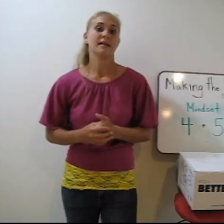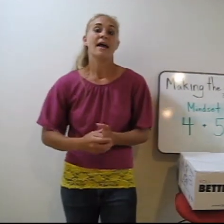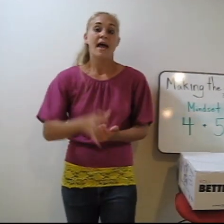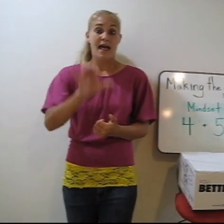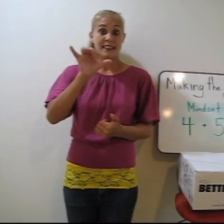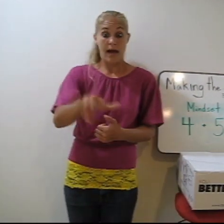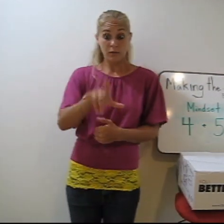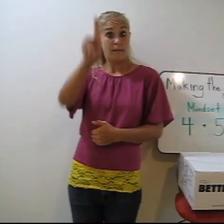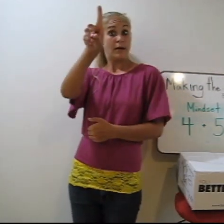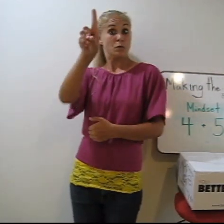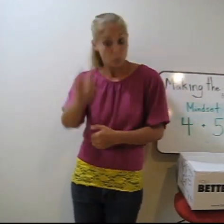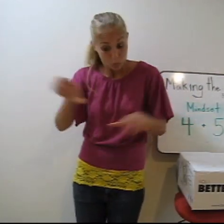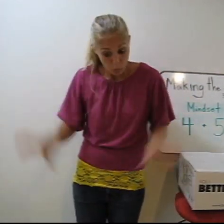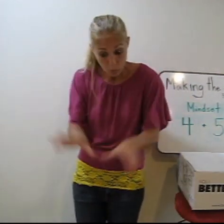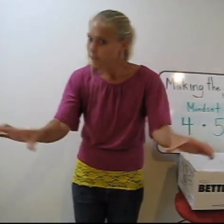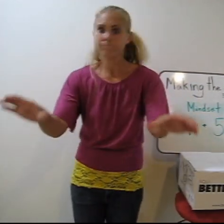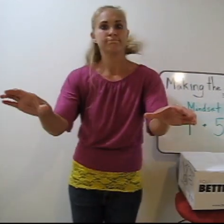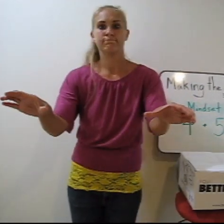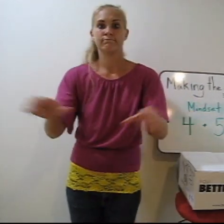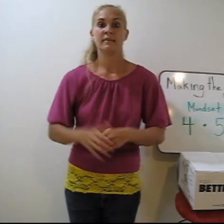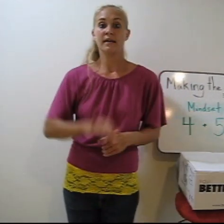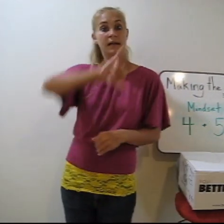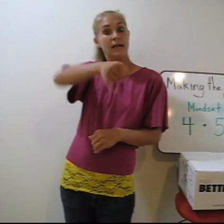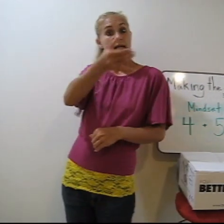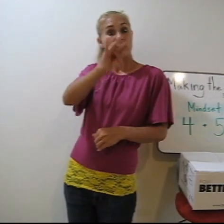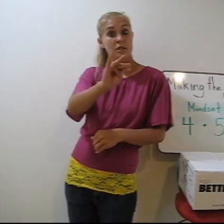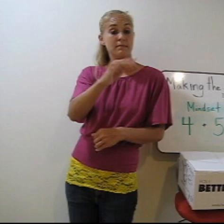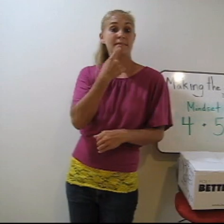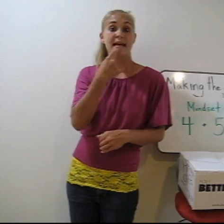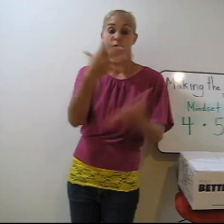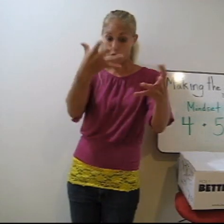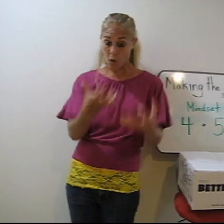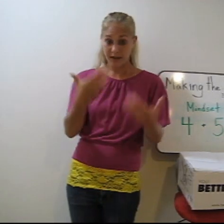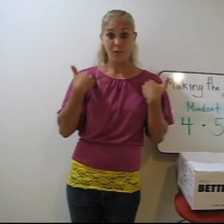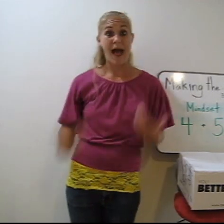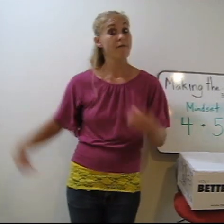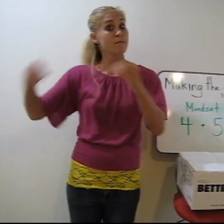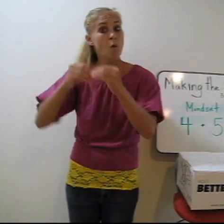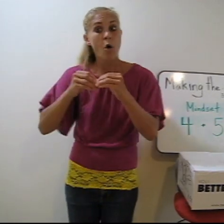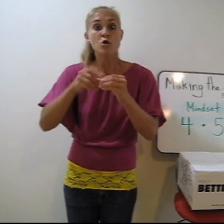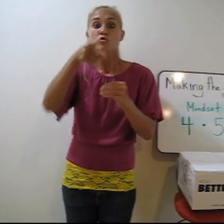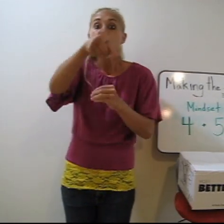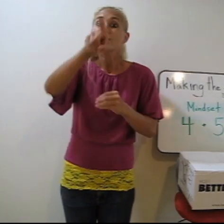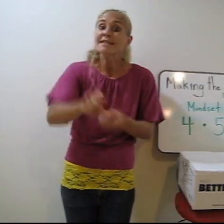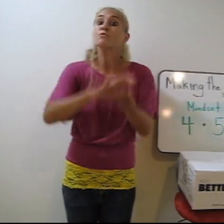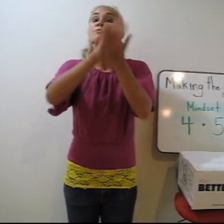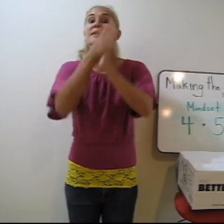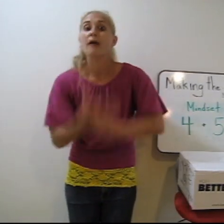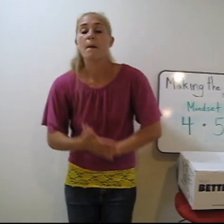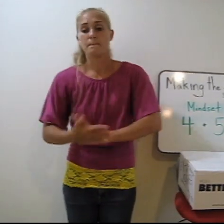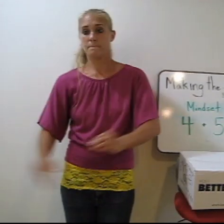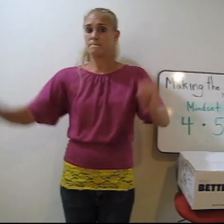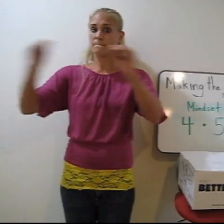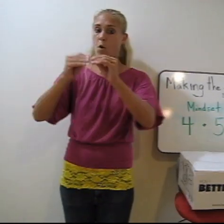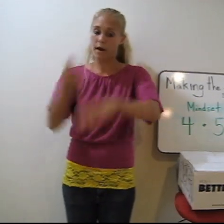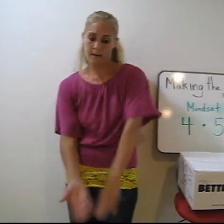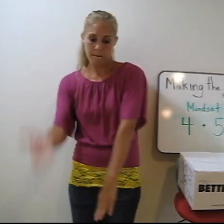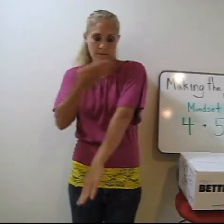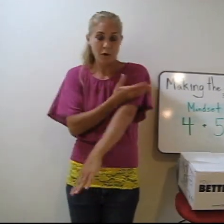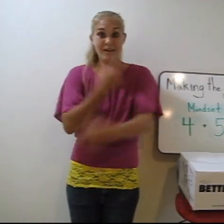doing. Jim continued, if you want to have more, you have to become more. He said, success is not a doing